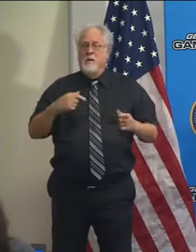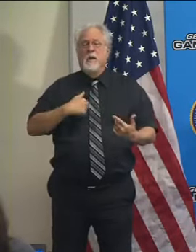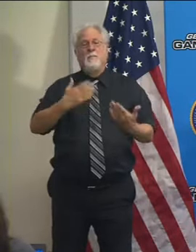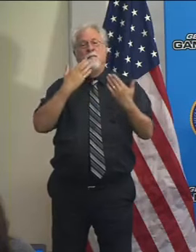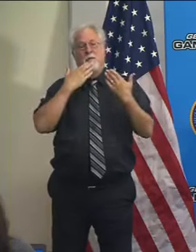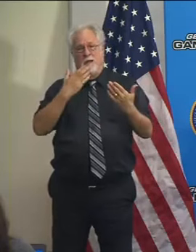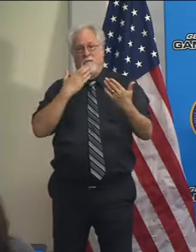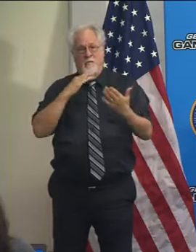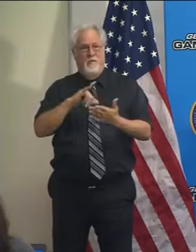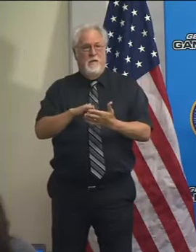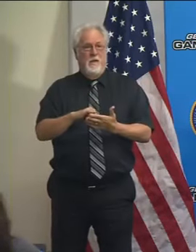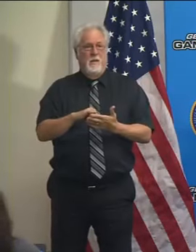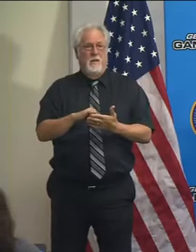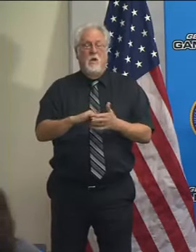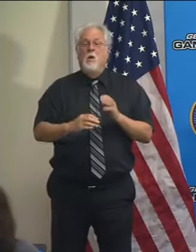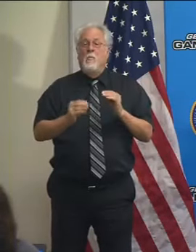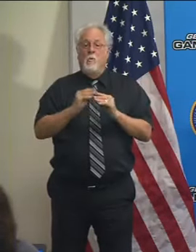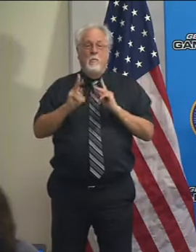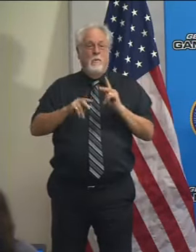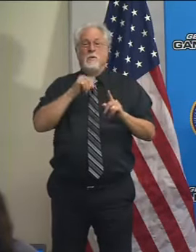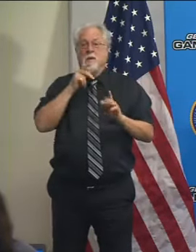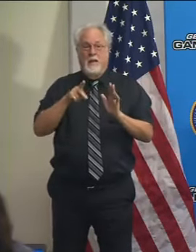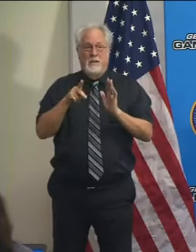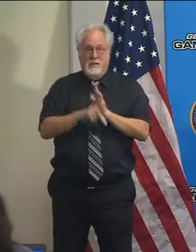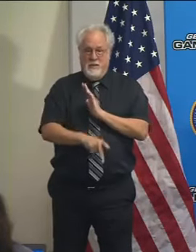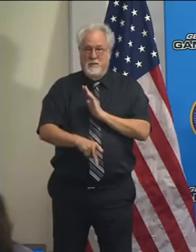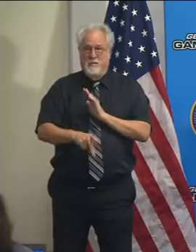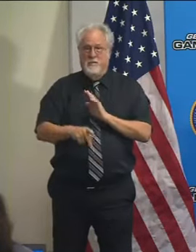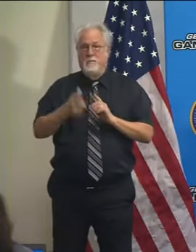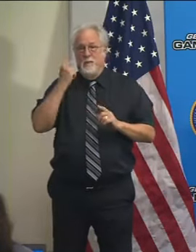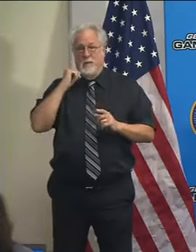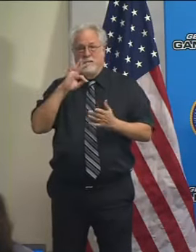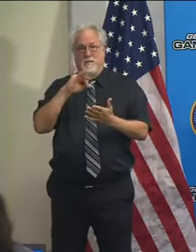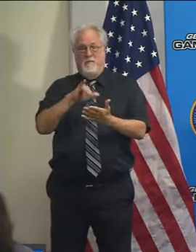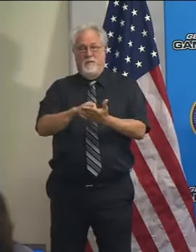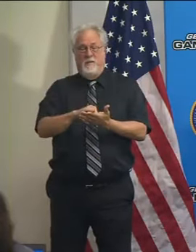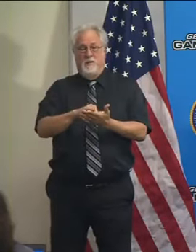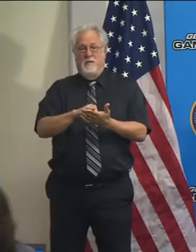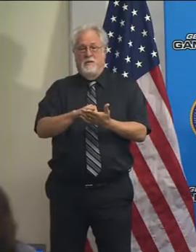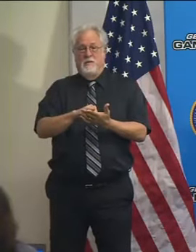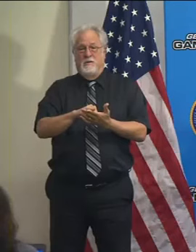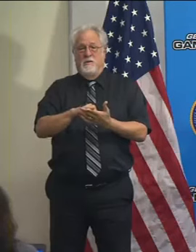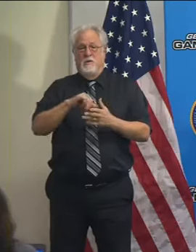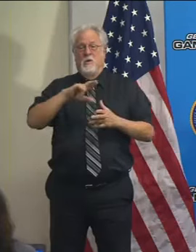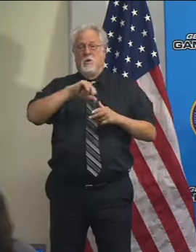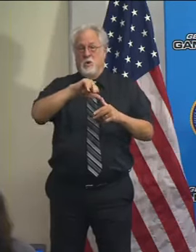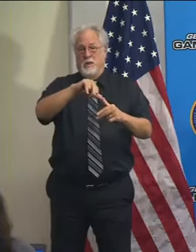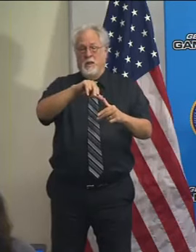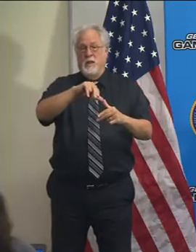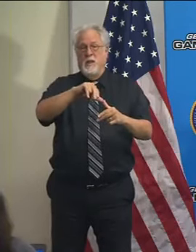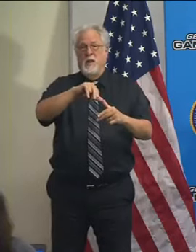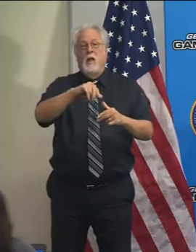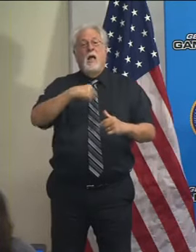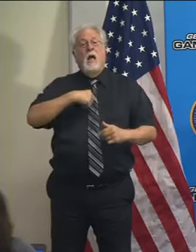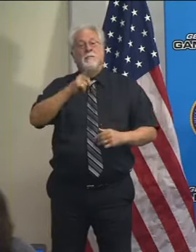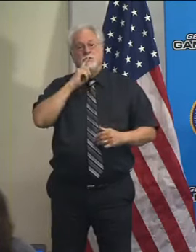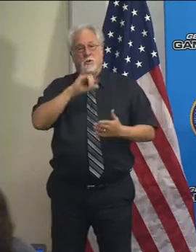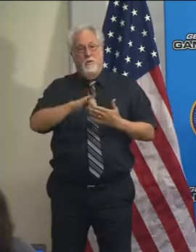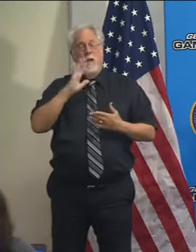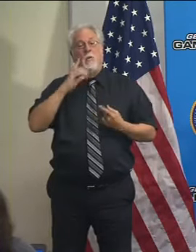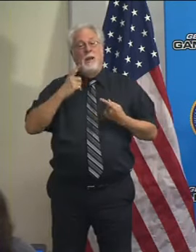thankful that more people were not killed as a direct result of the storm. And I'm certain that that would